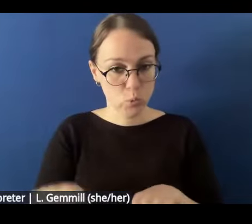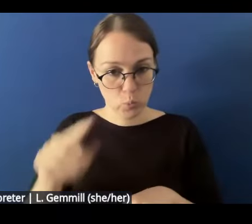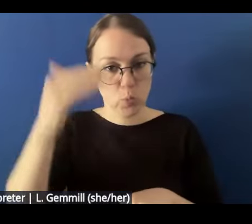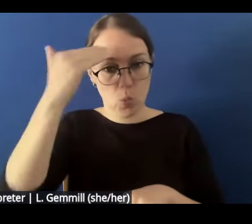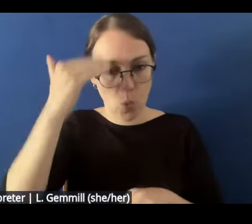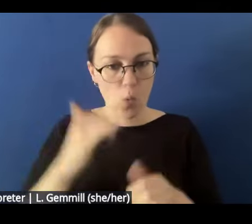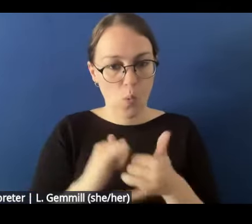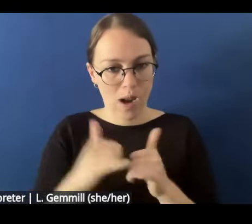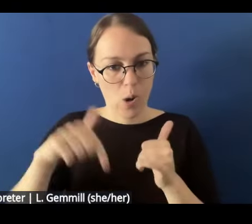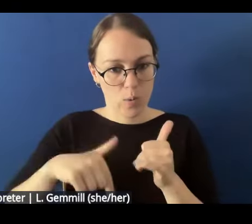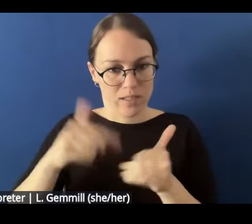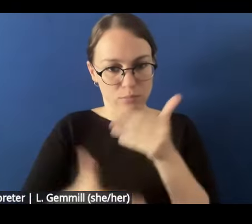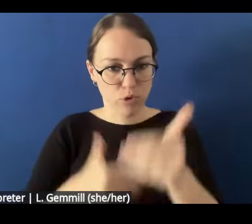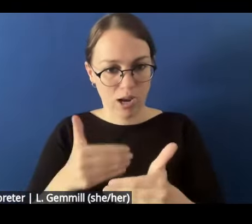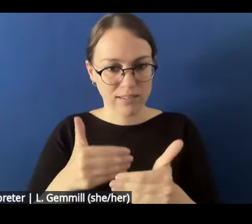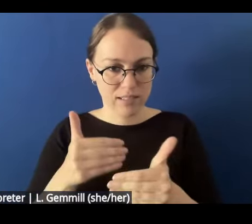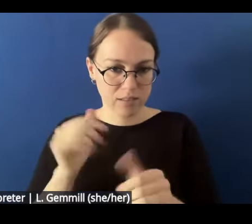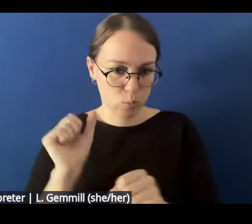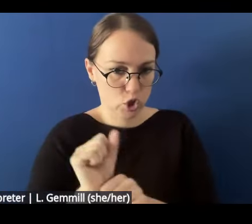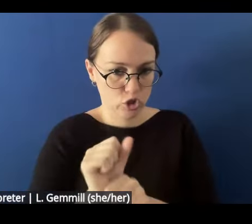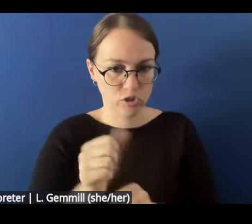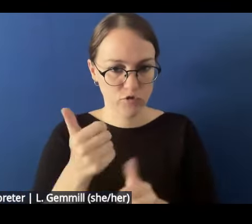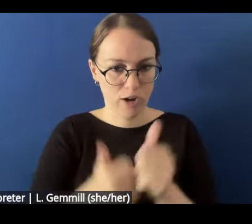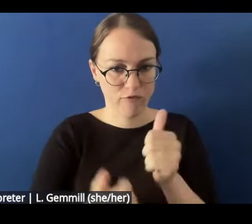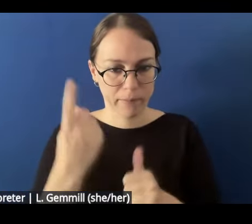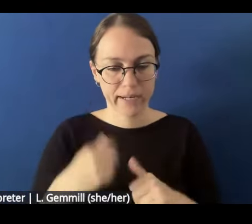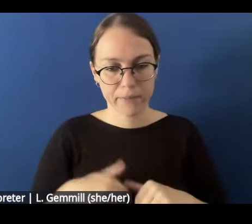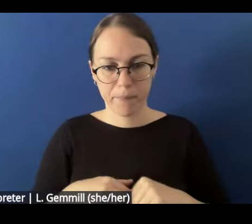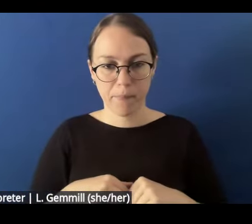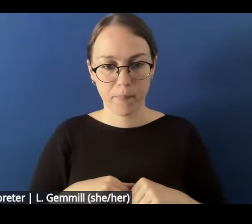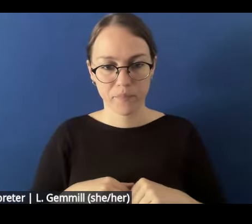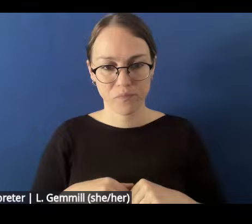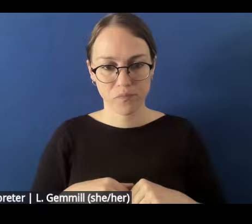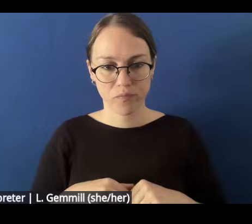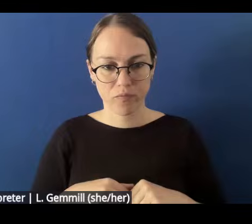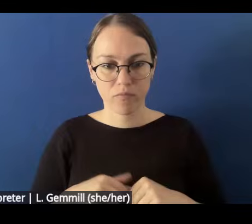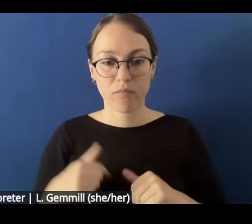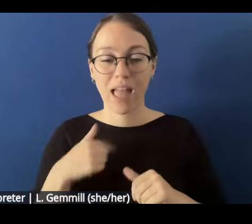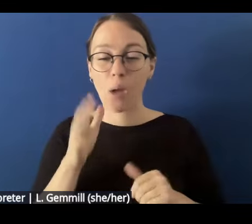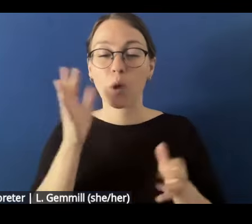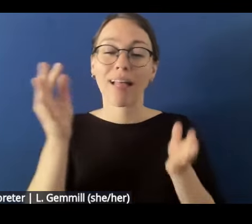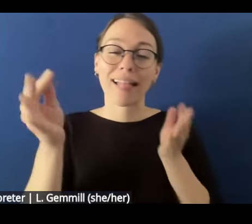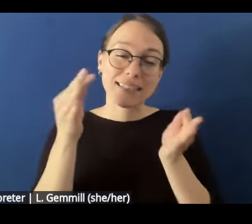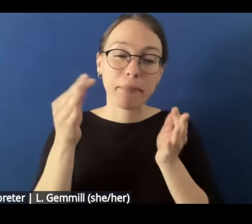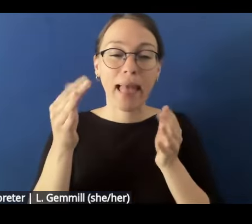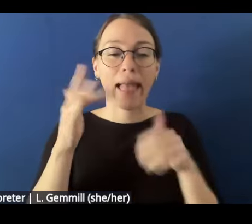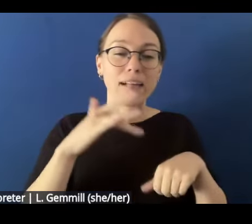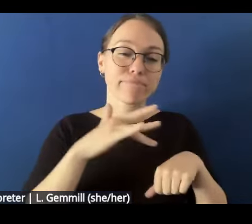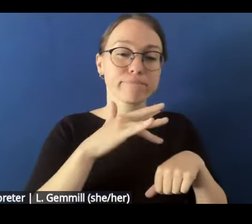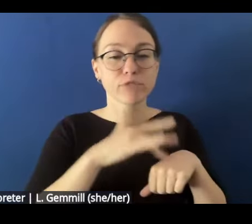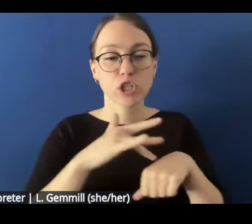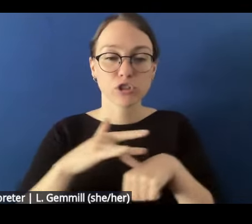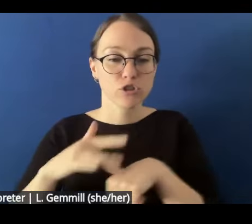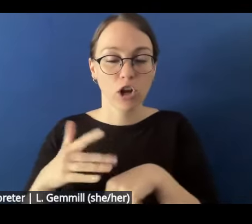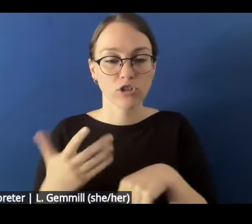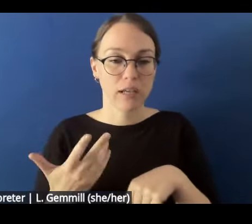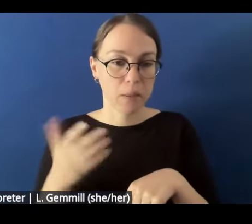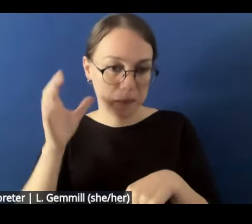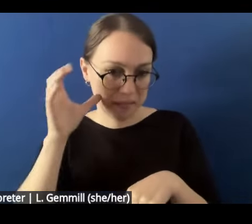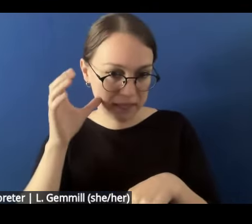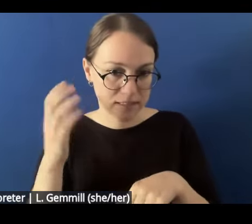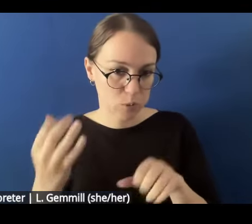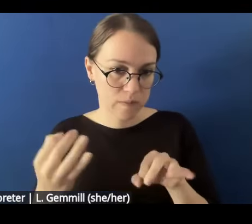everybody. So I'll kind of walk through it at a high level and then we can listen, any changes as well. I'll start